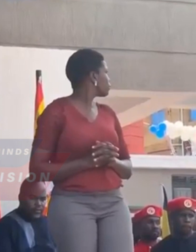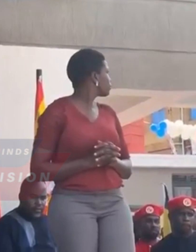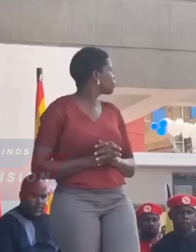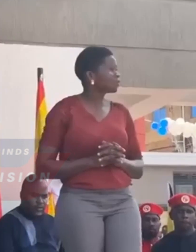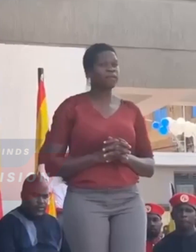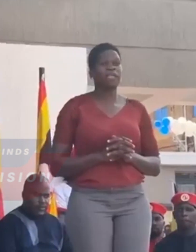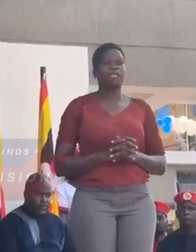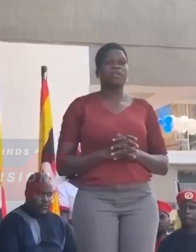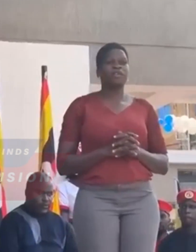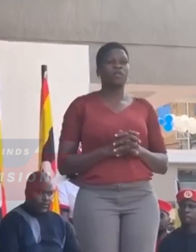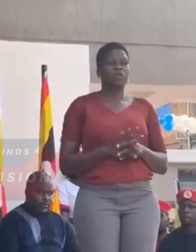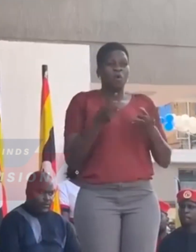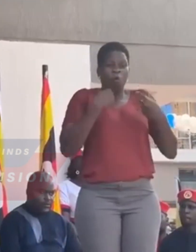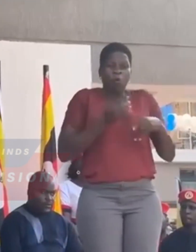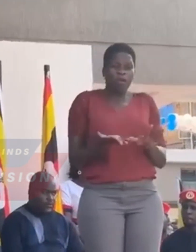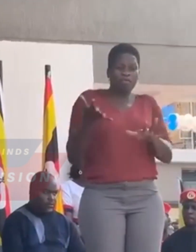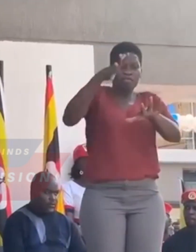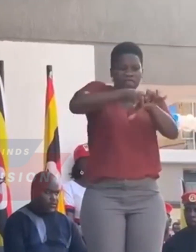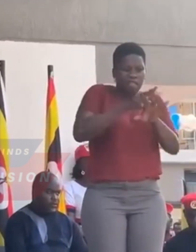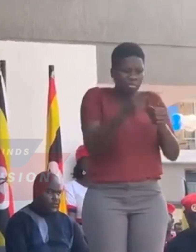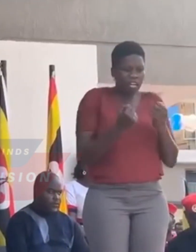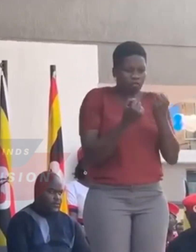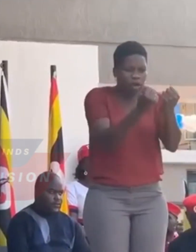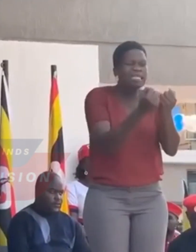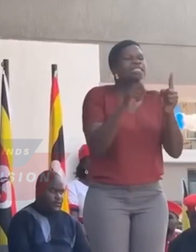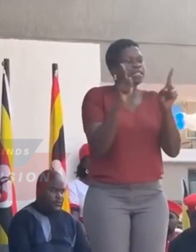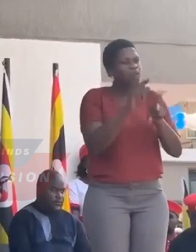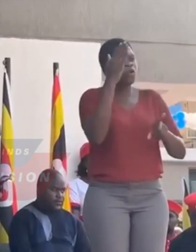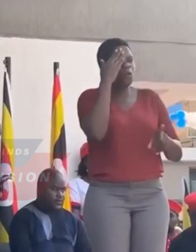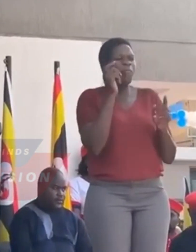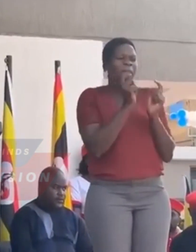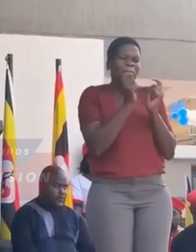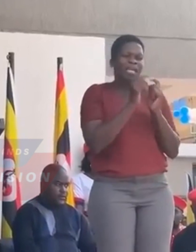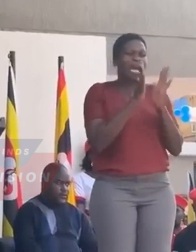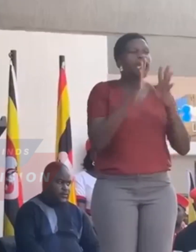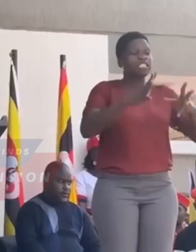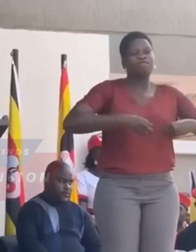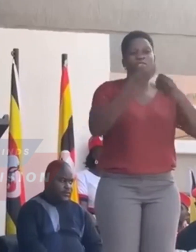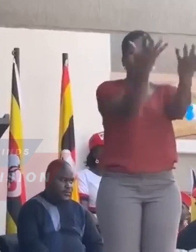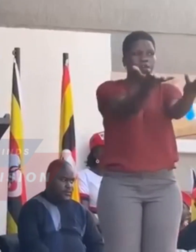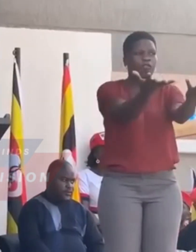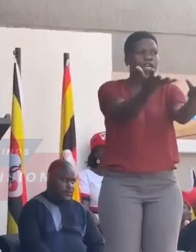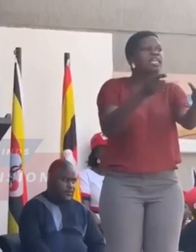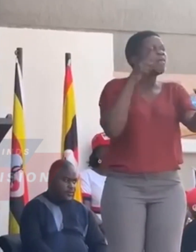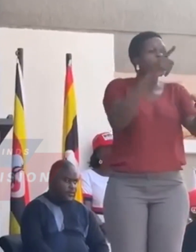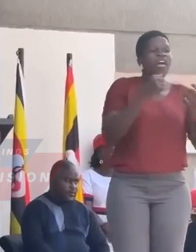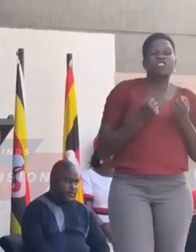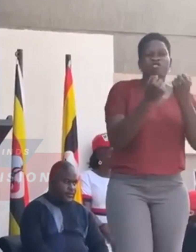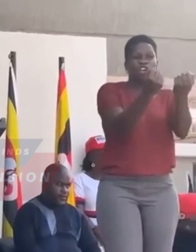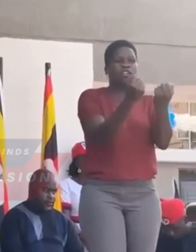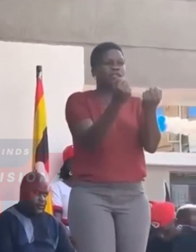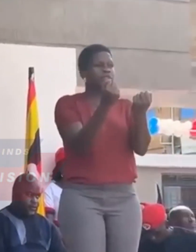We got onto that journey, and it has been a journey of pain and sacrifice. It has been a journey of